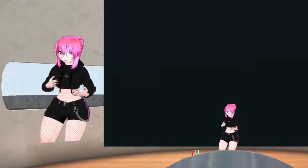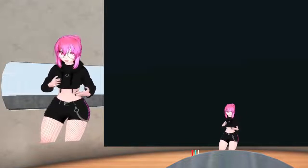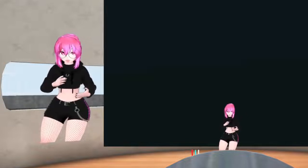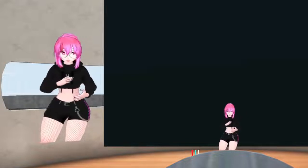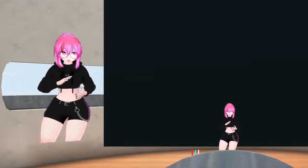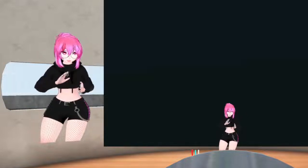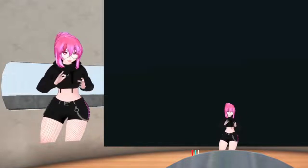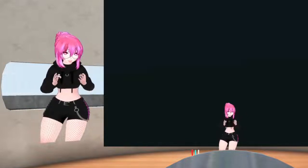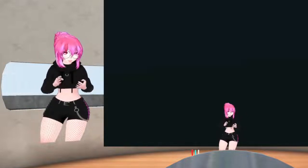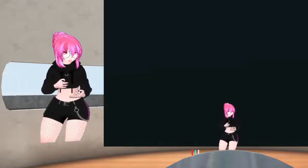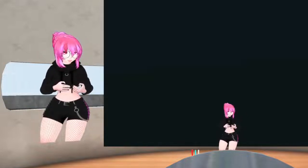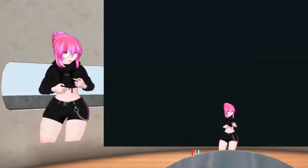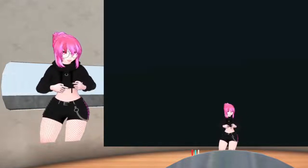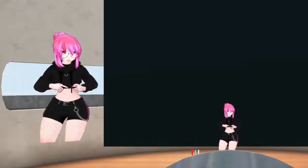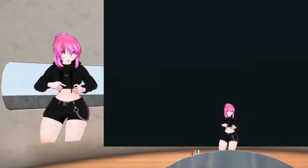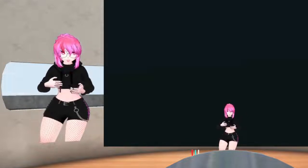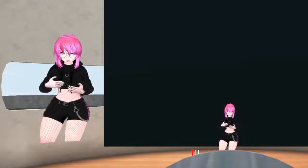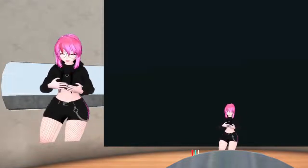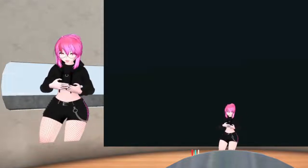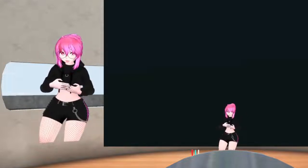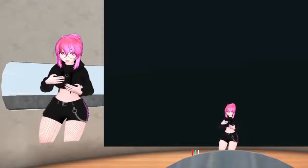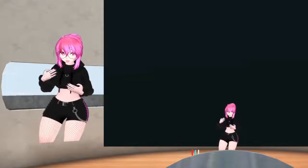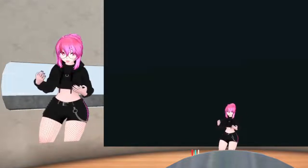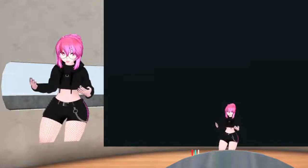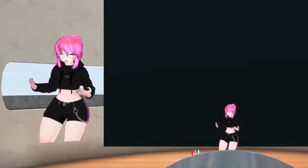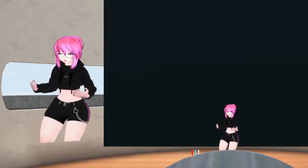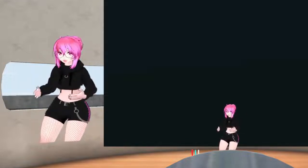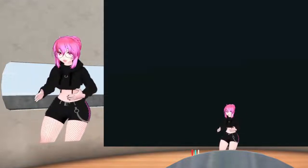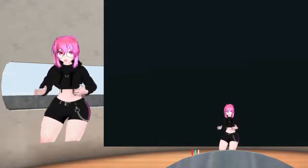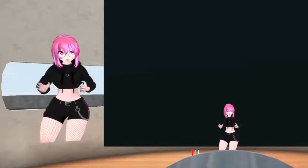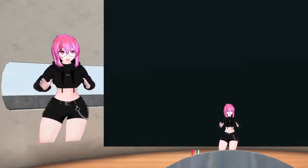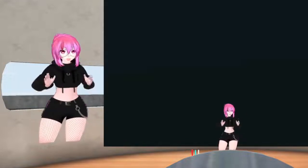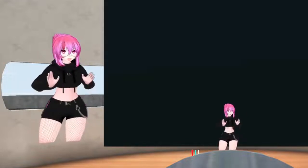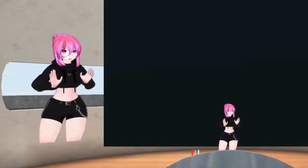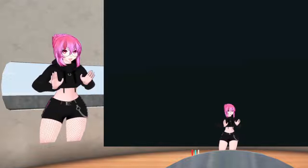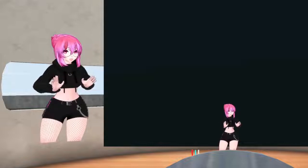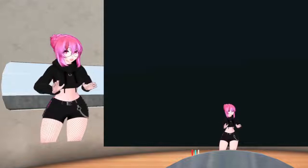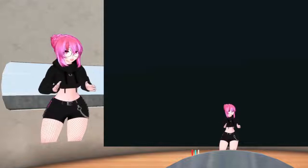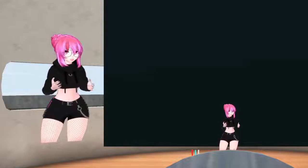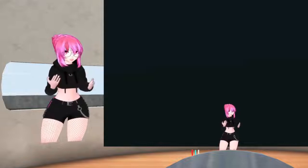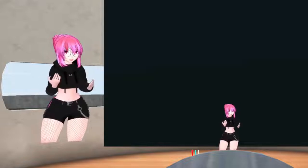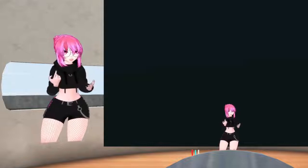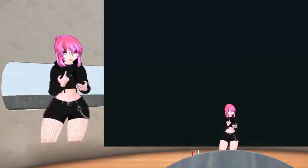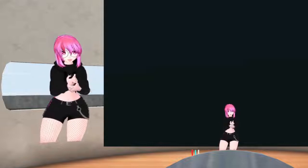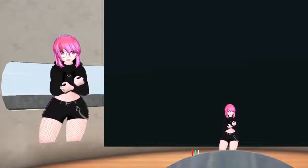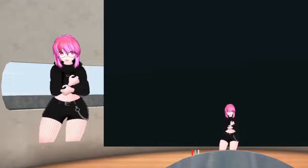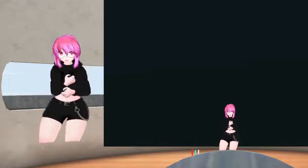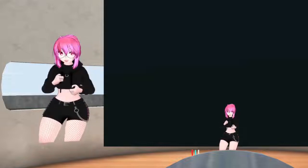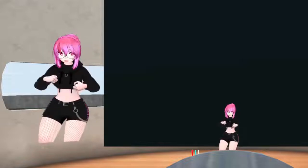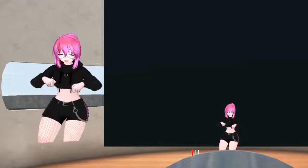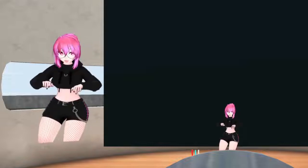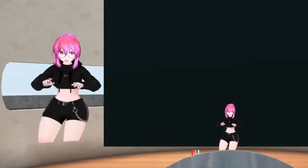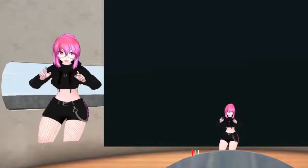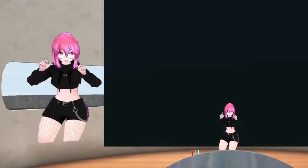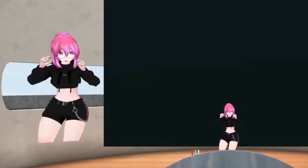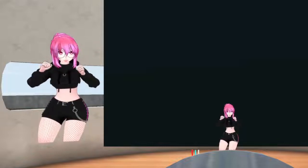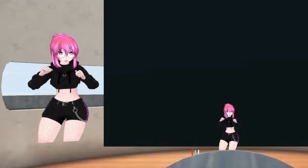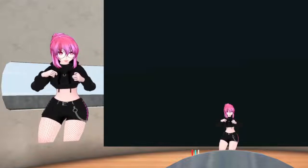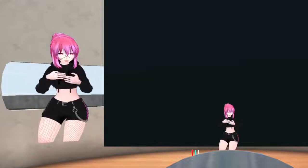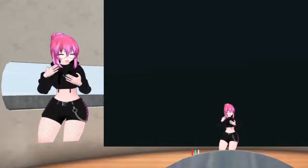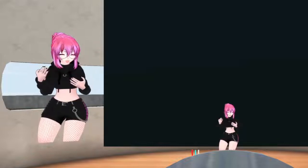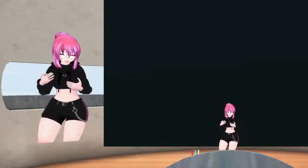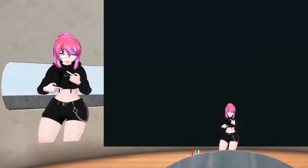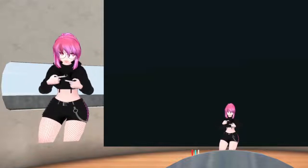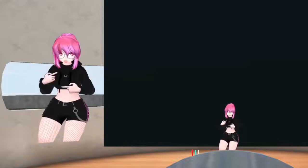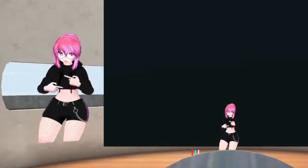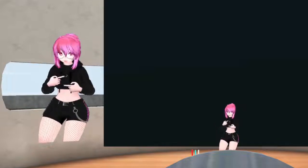and have family members and friends who are a part of the queer community. So of course, I always would love to take this opportunity to